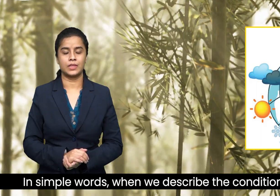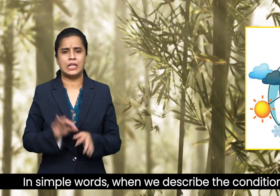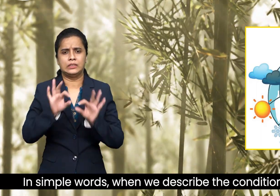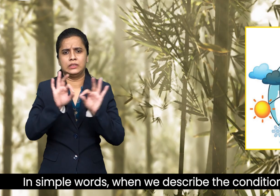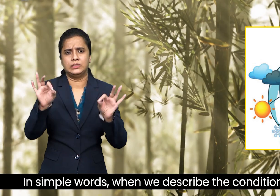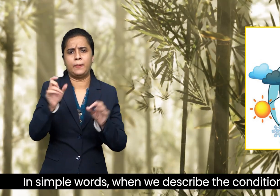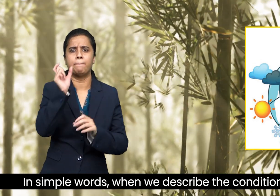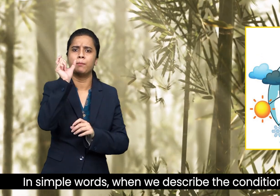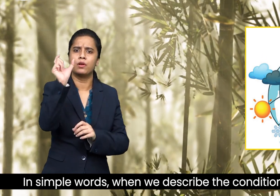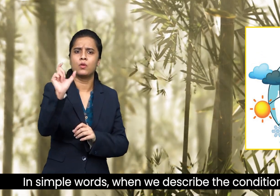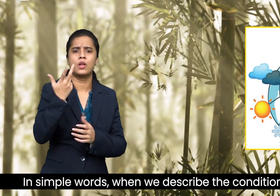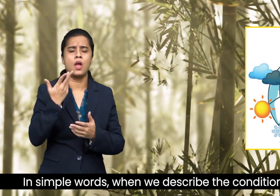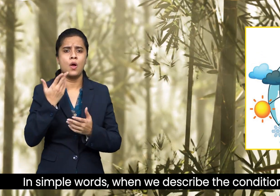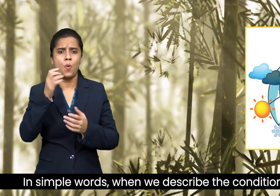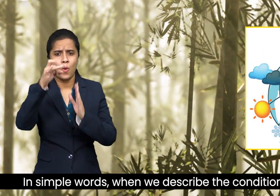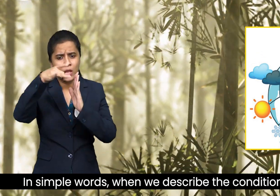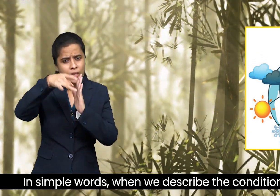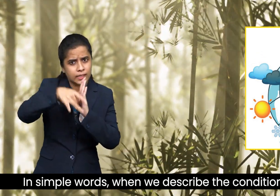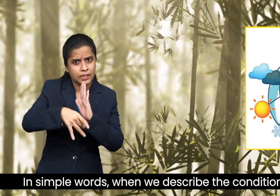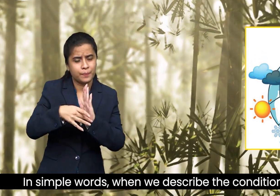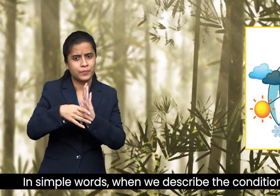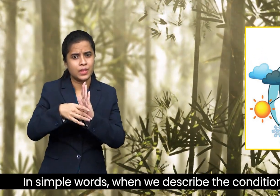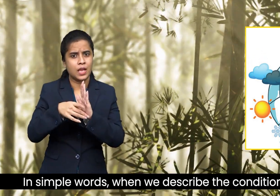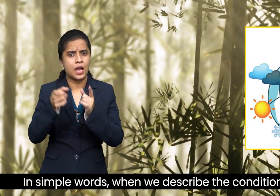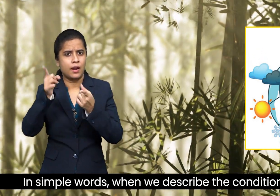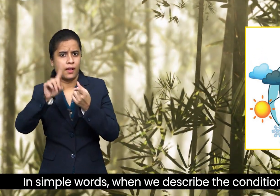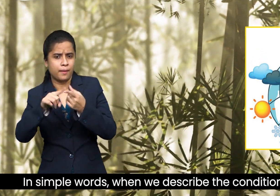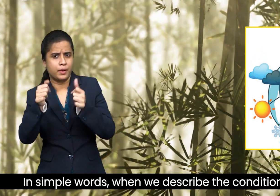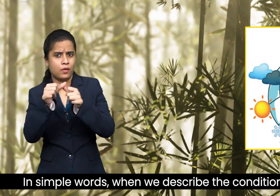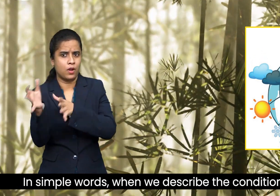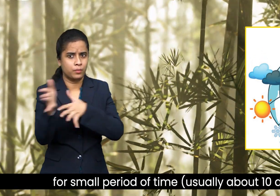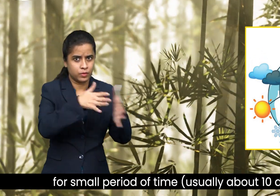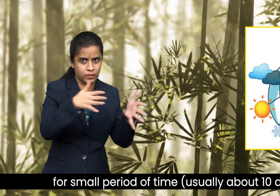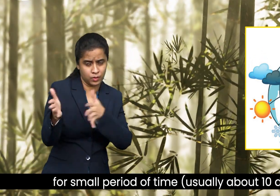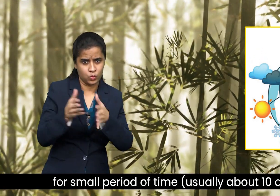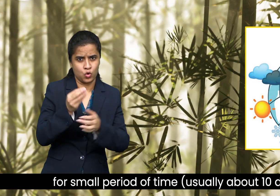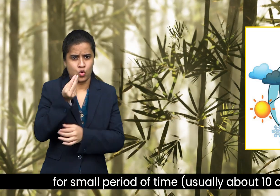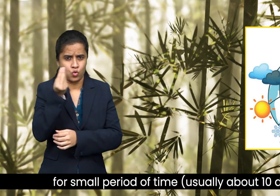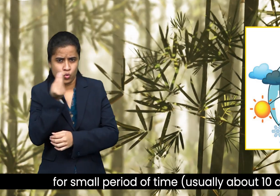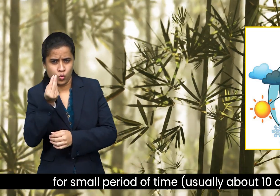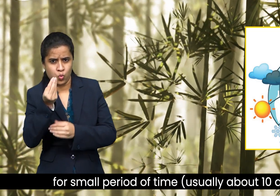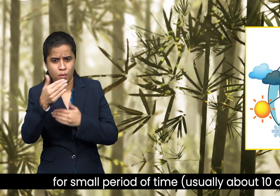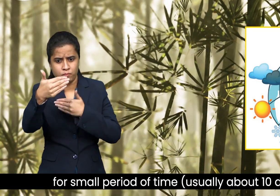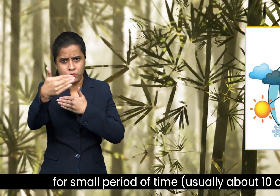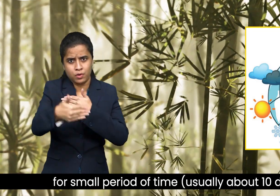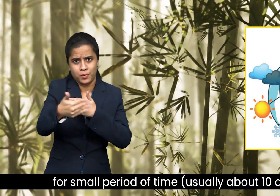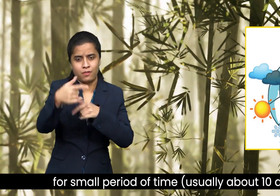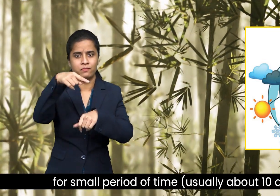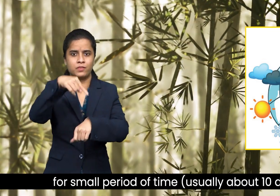In simple words, when we describe the condition of the atmosphere for a small period of